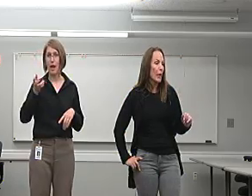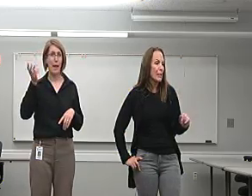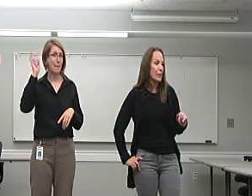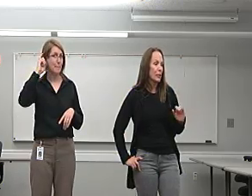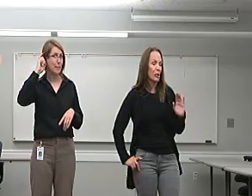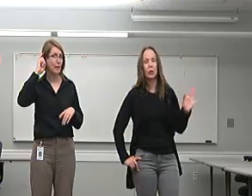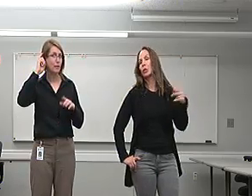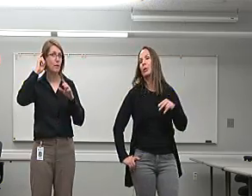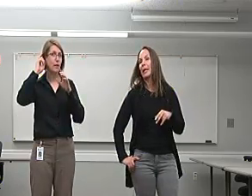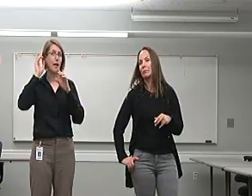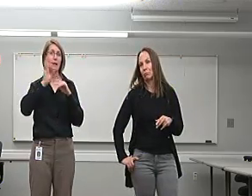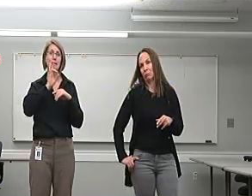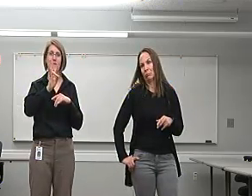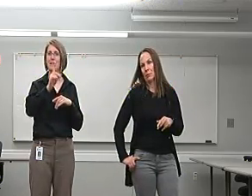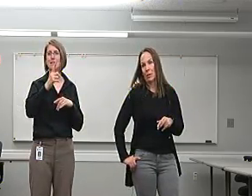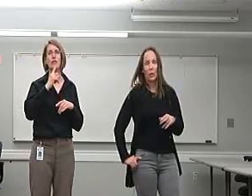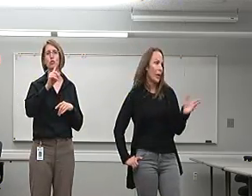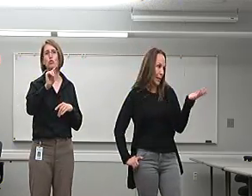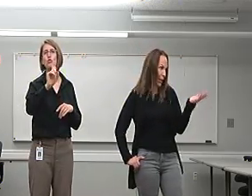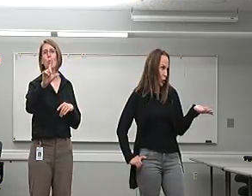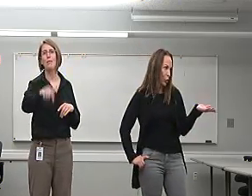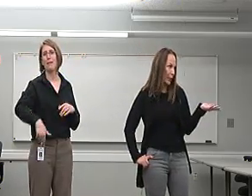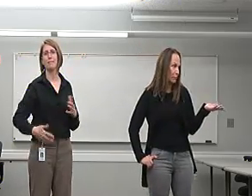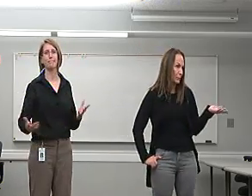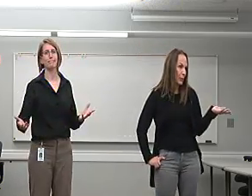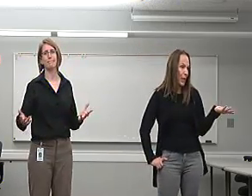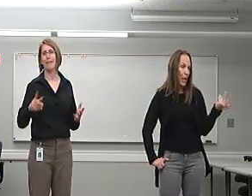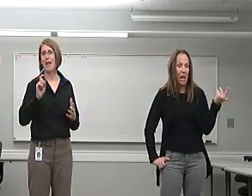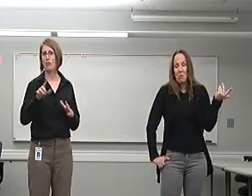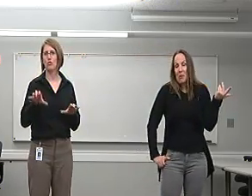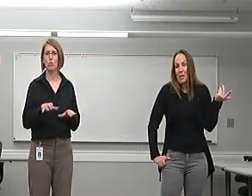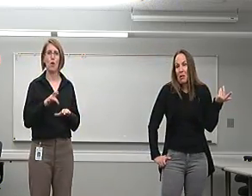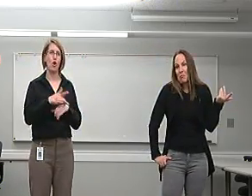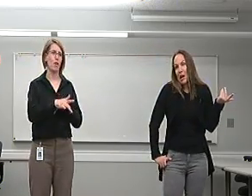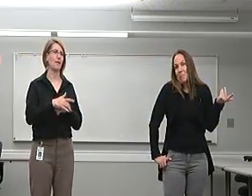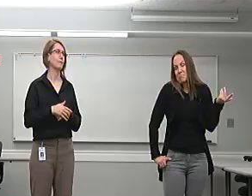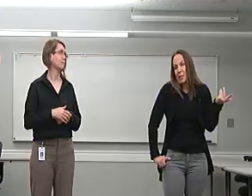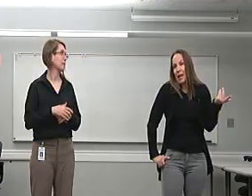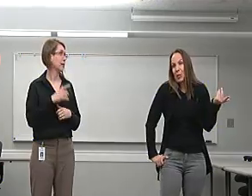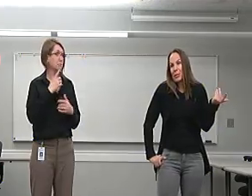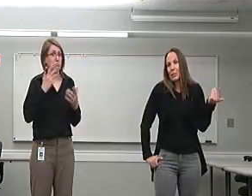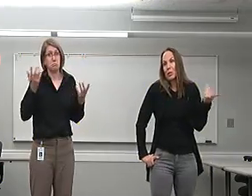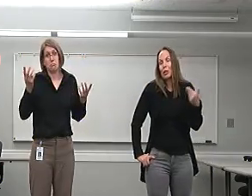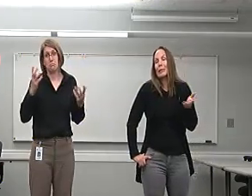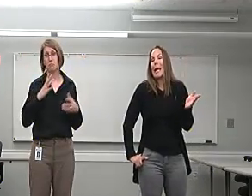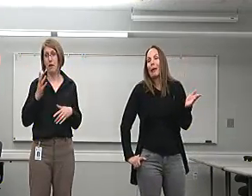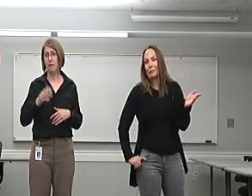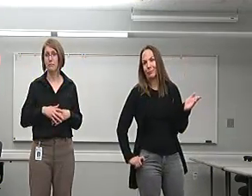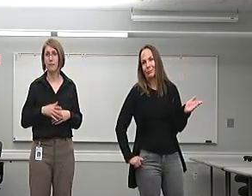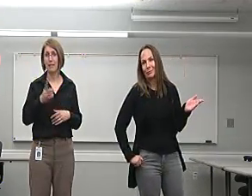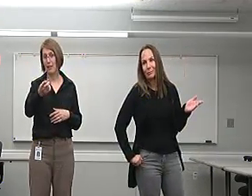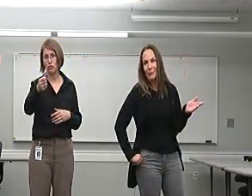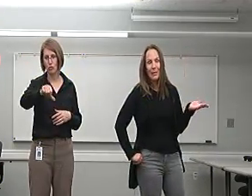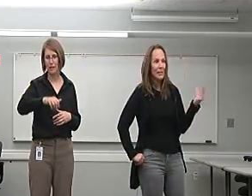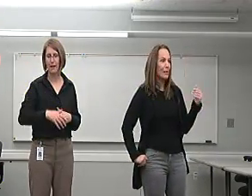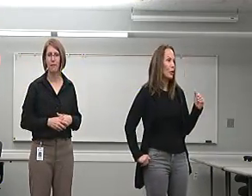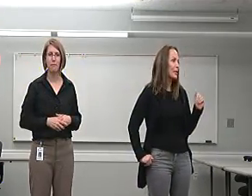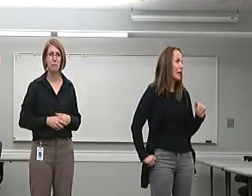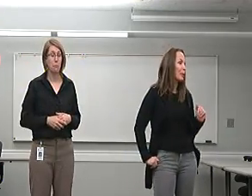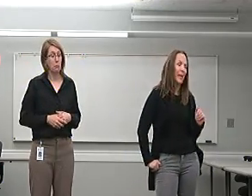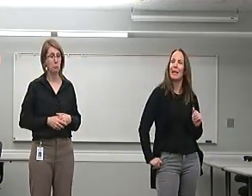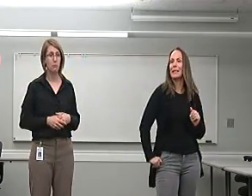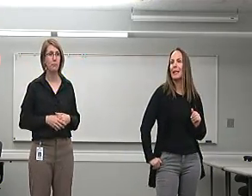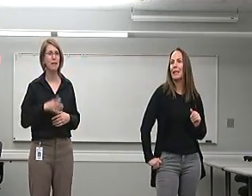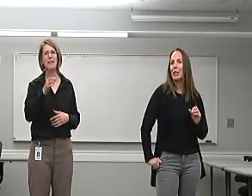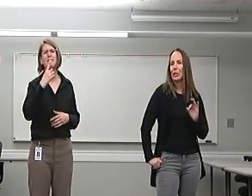late. You got to get it early. And we went, all right. And they actually turned us down. They said, you're a terrible candidate. You